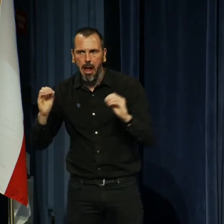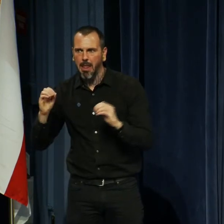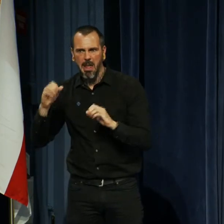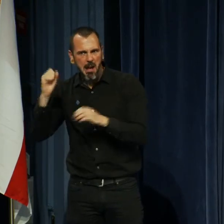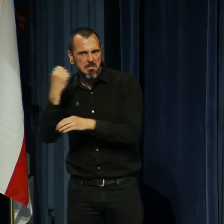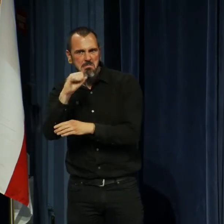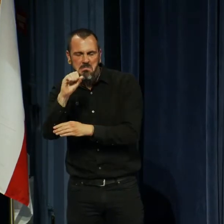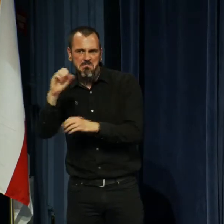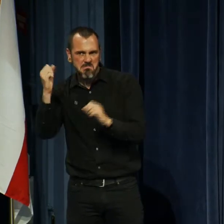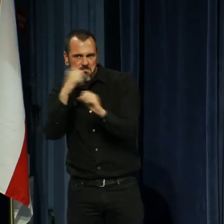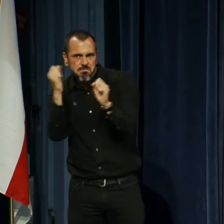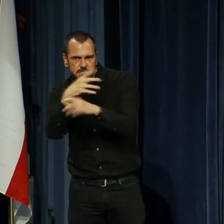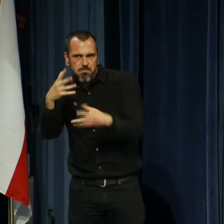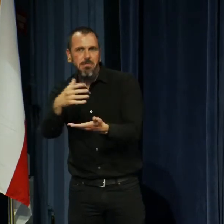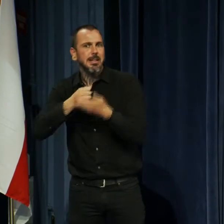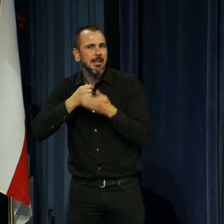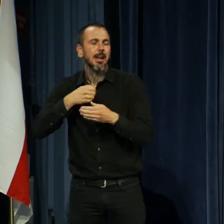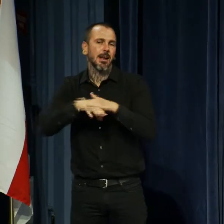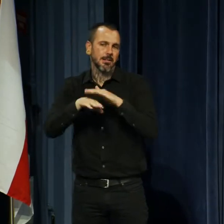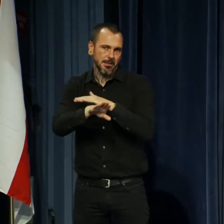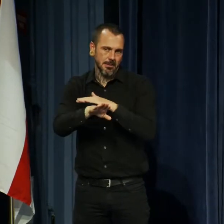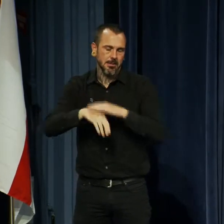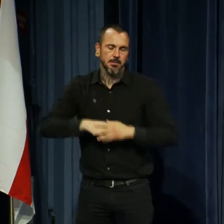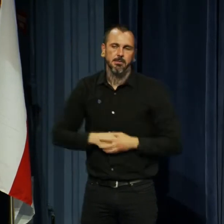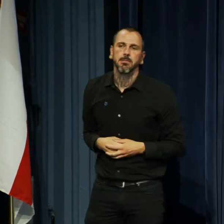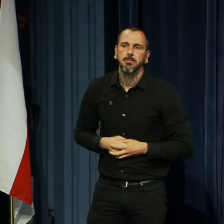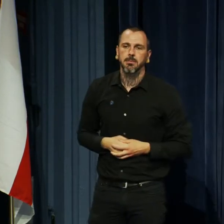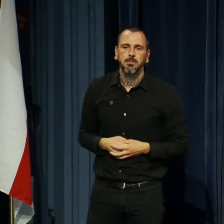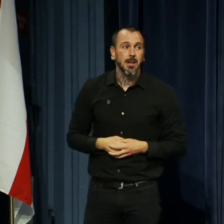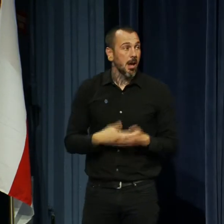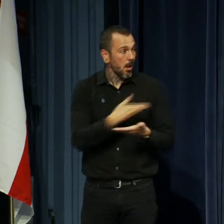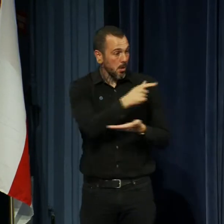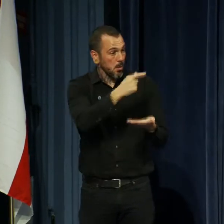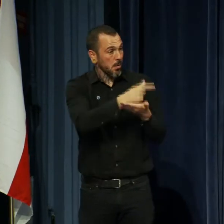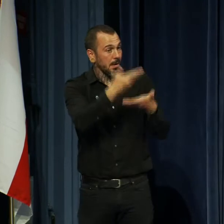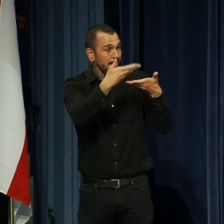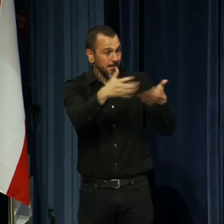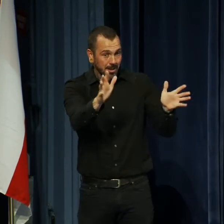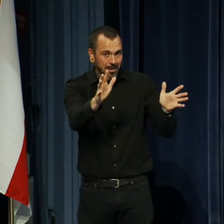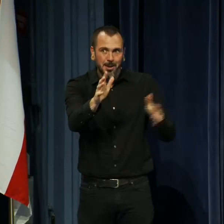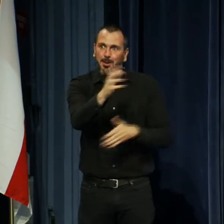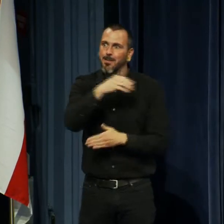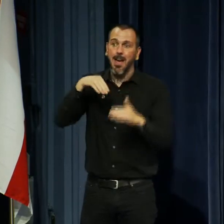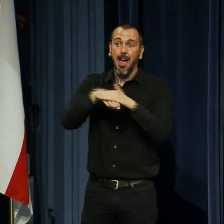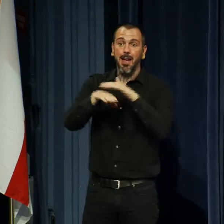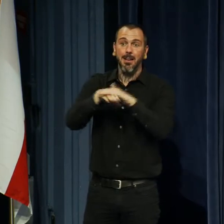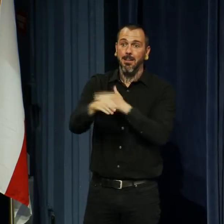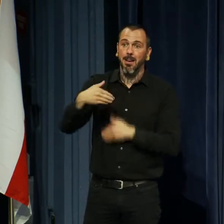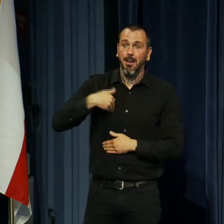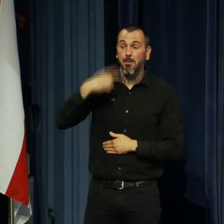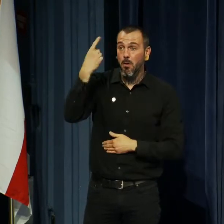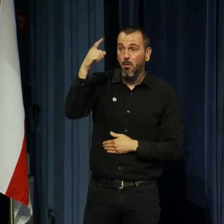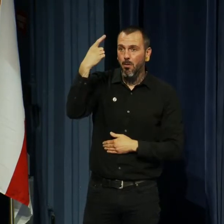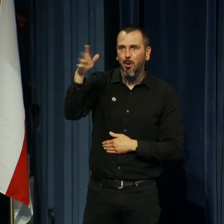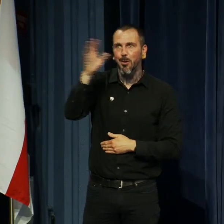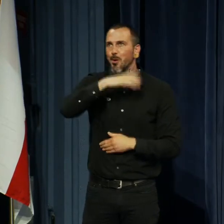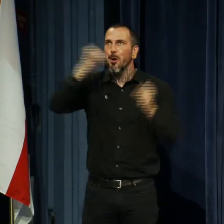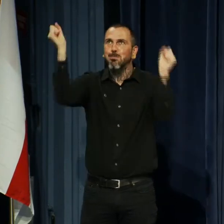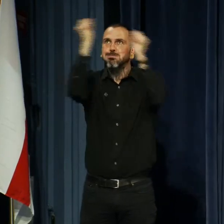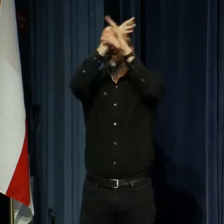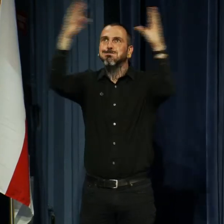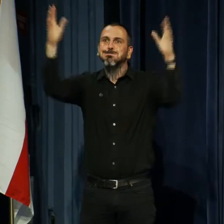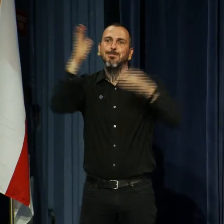we are all treaty people. I want to offer a warm welcome to graduates, to family and friends